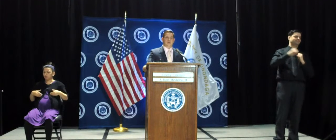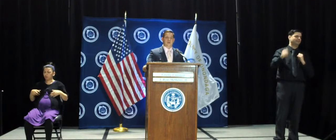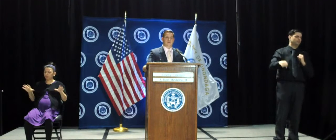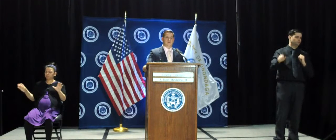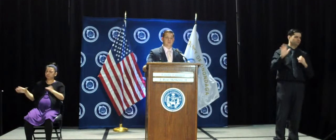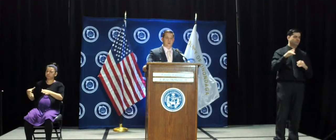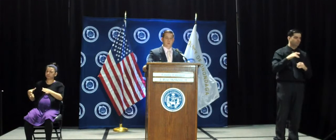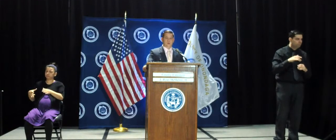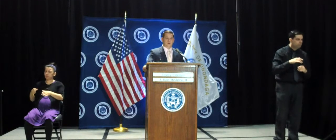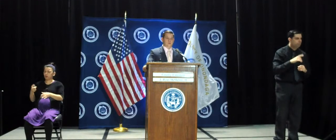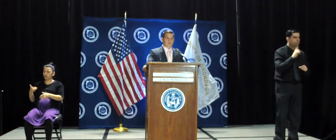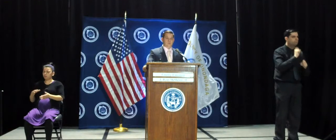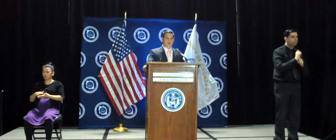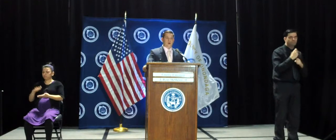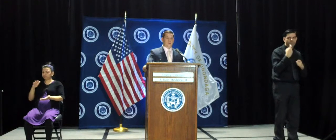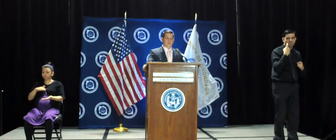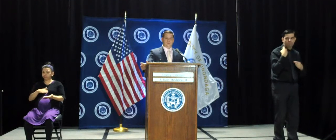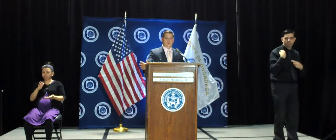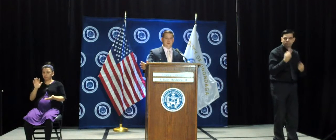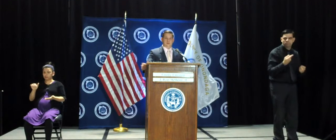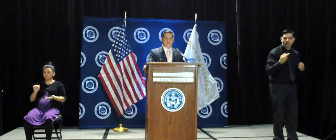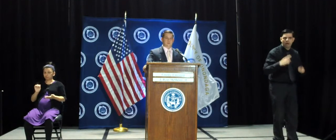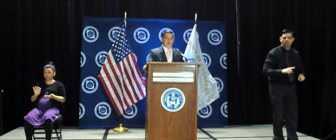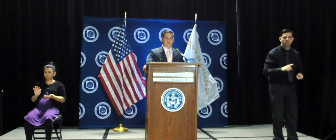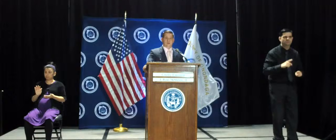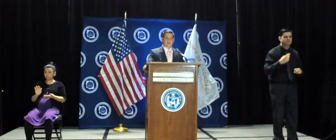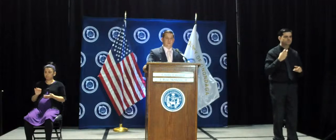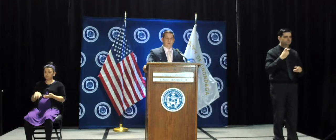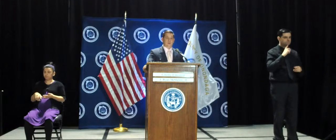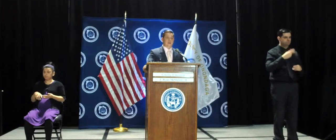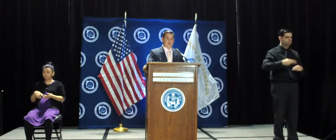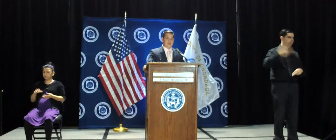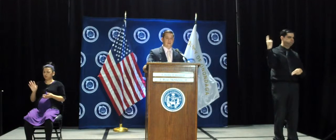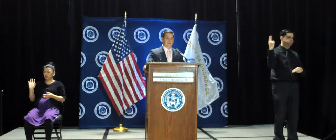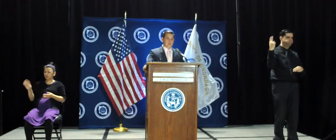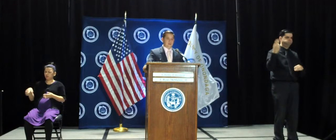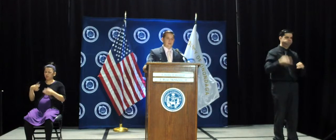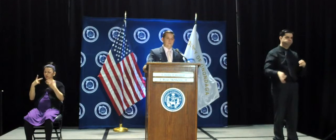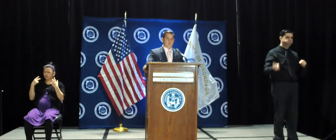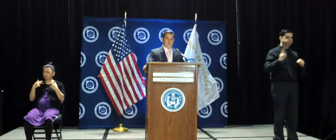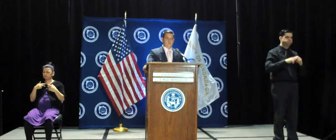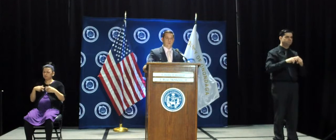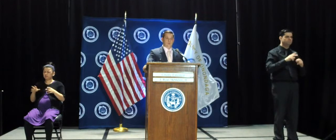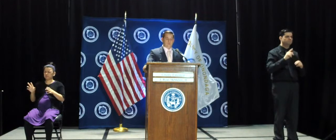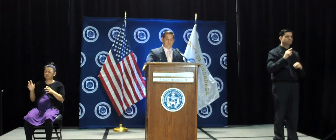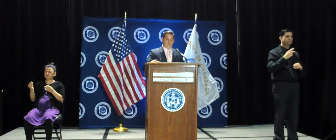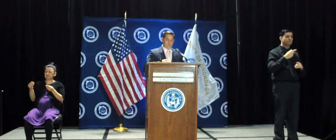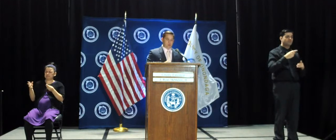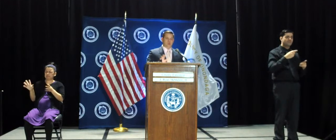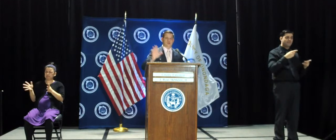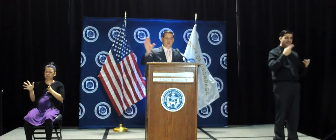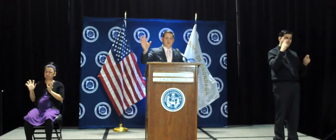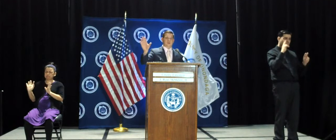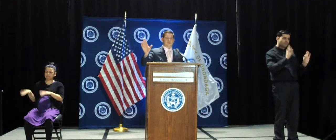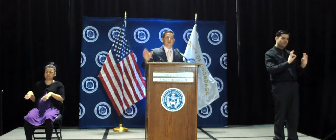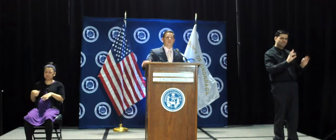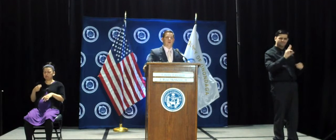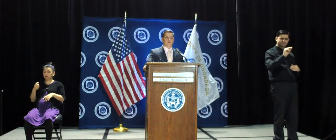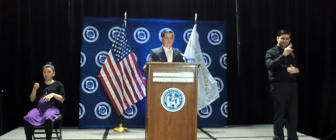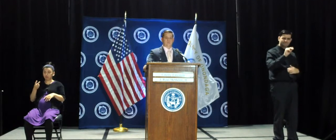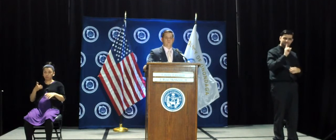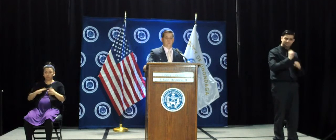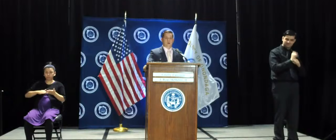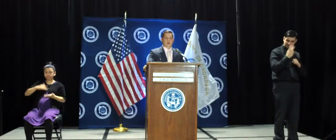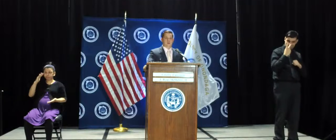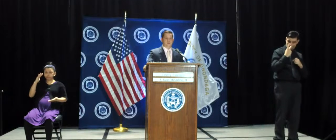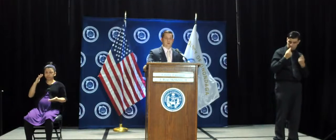gatherings led to cases. So don't argue with us that Halloween didn't do anything. It did. It pushed us into this second